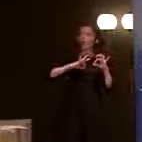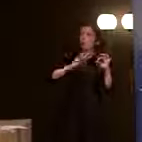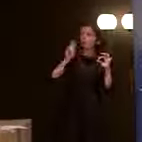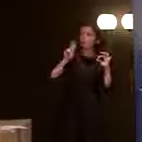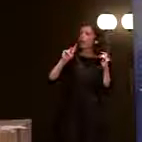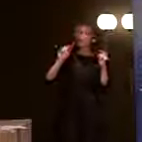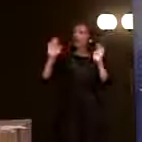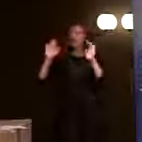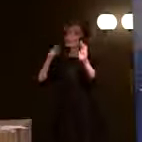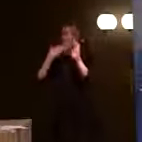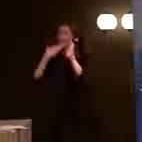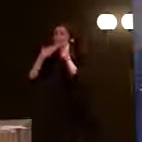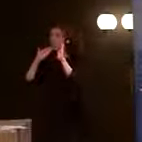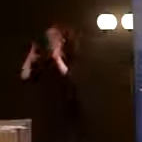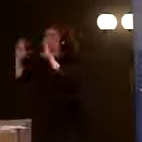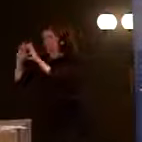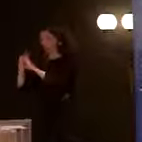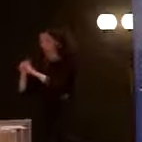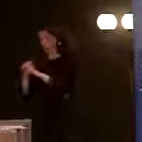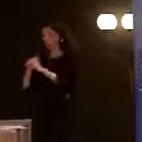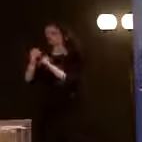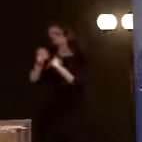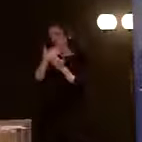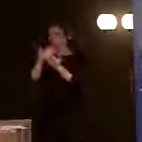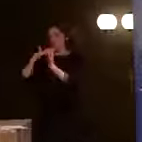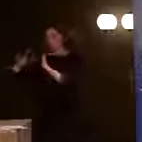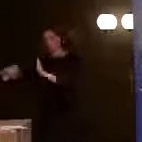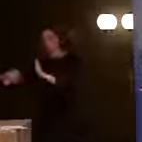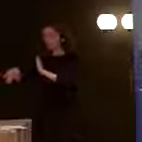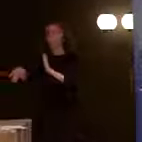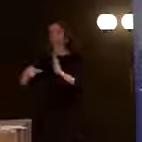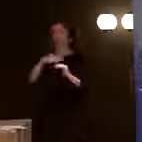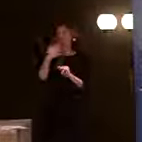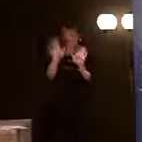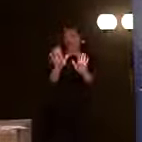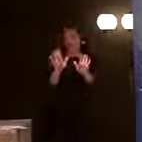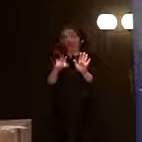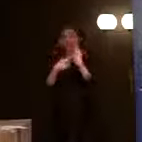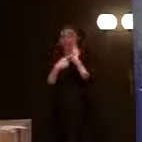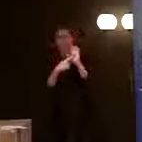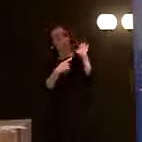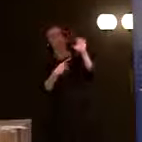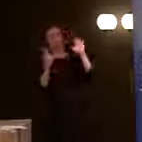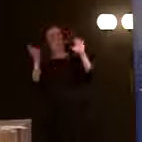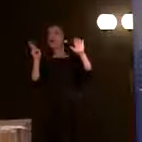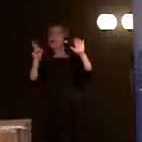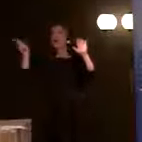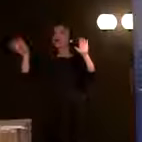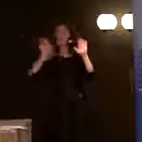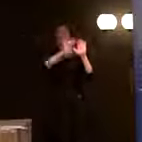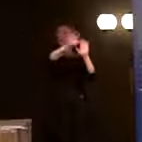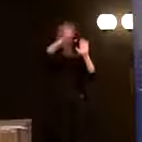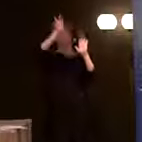moving, which for young learners is not really obvious. And then the globe experiment, as a continuation of